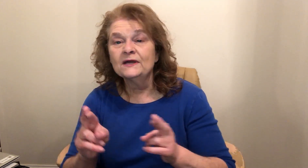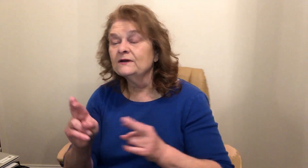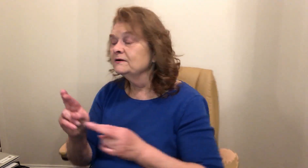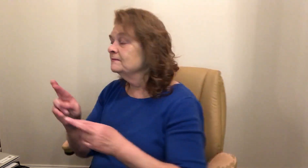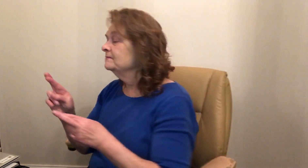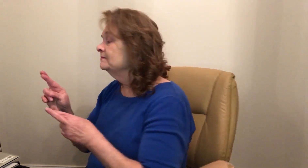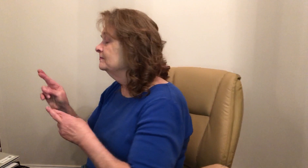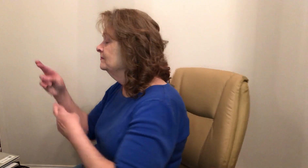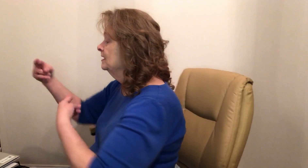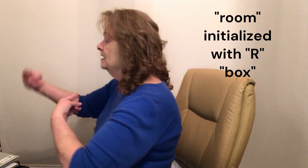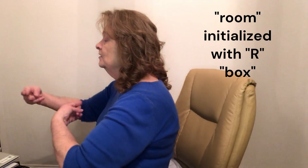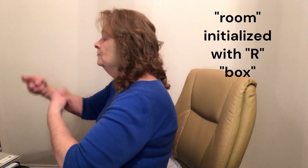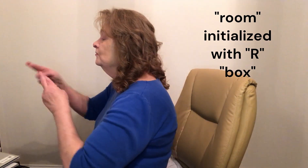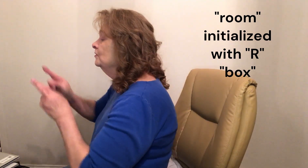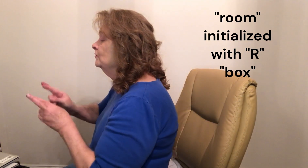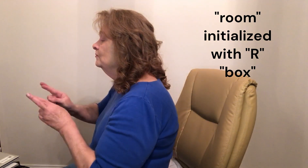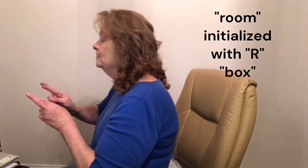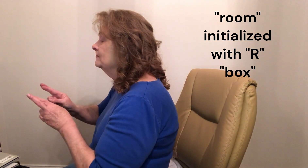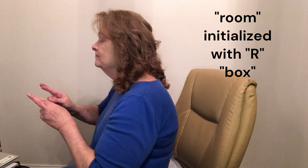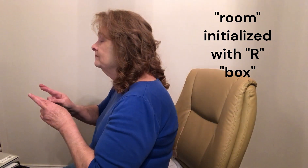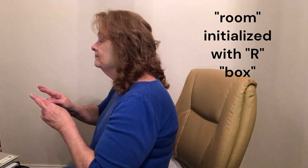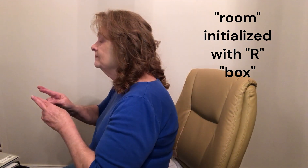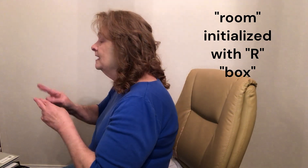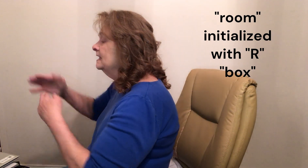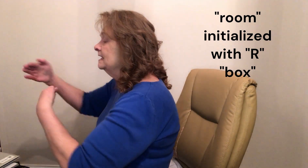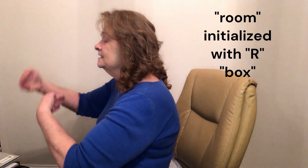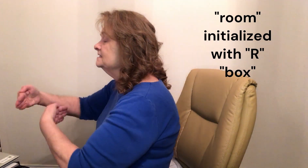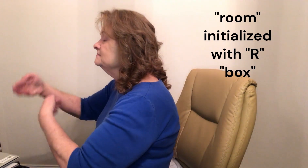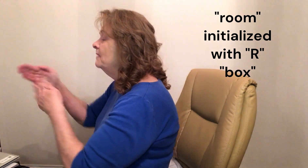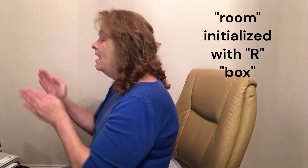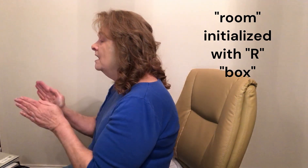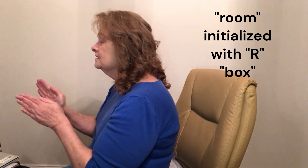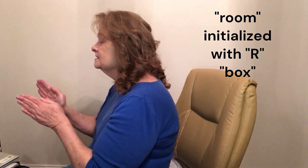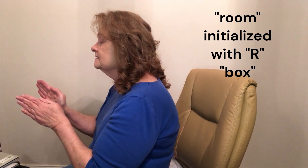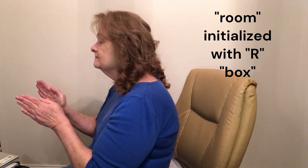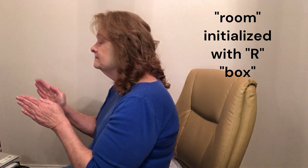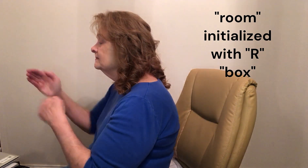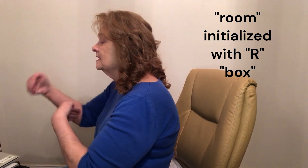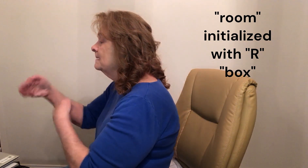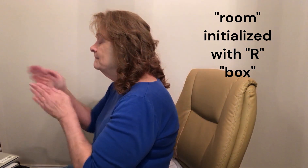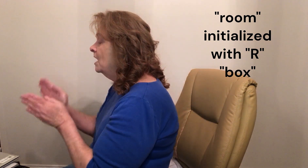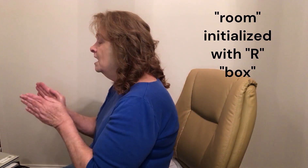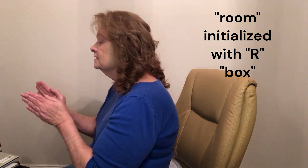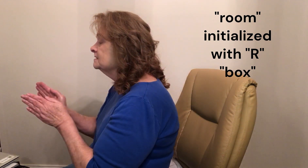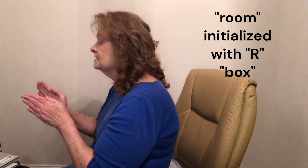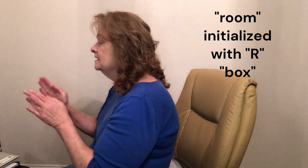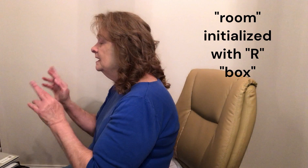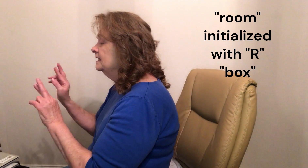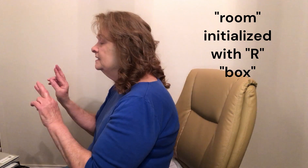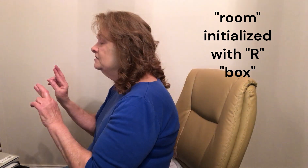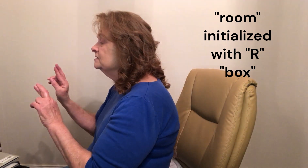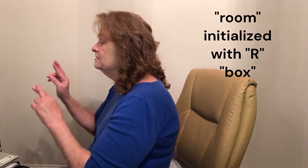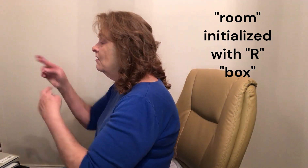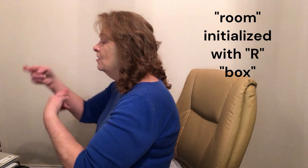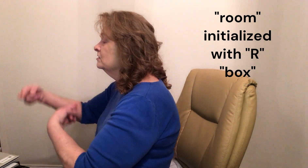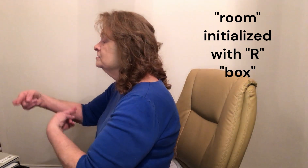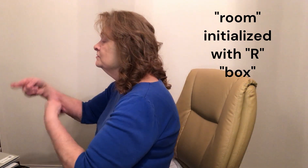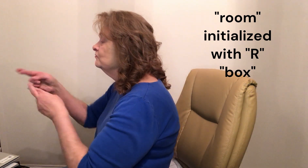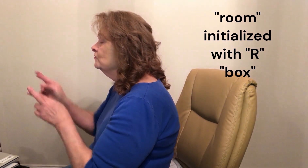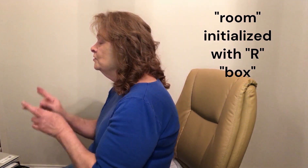square. Room. Like this is box. Box. And then using R's,